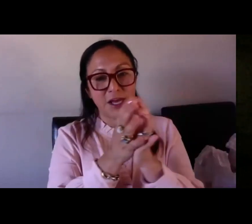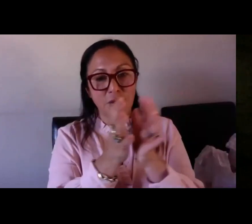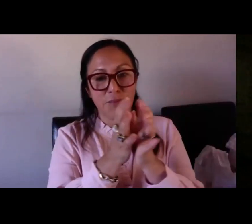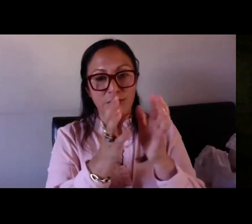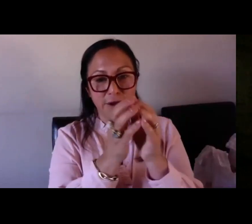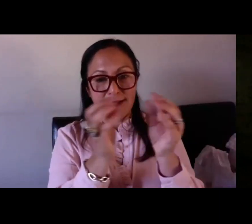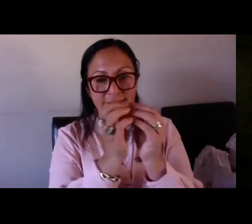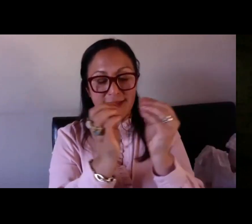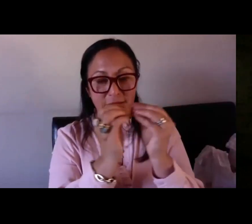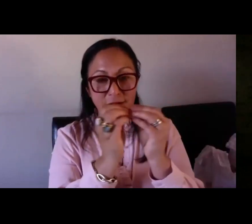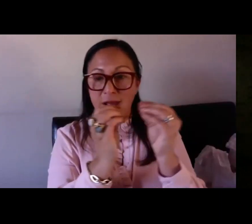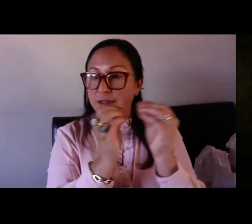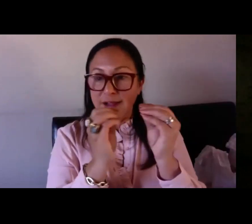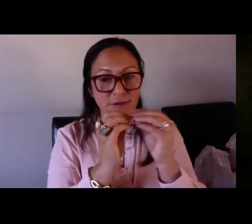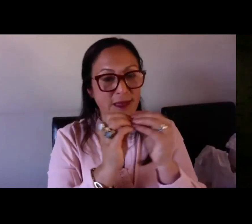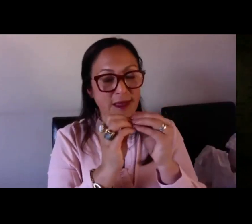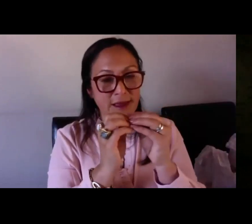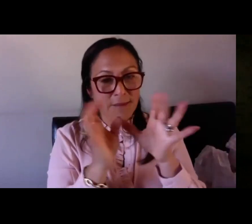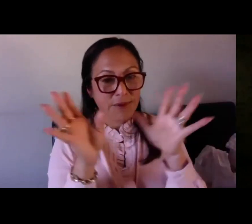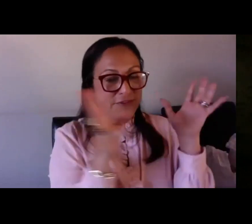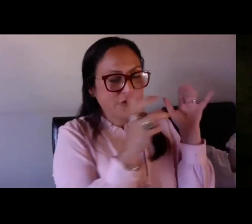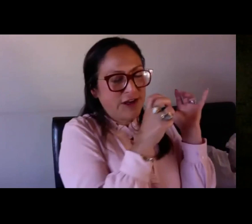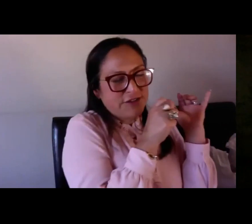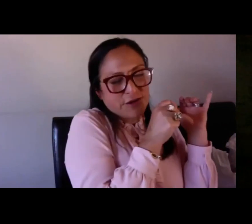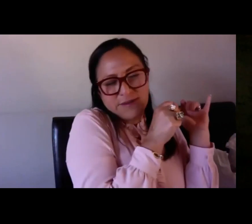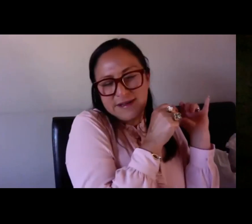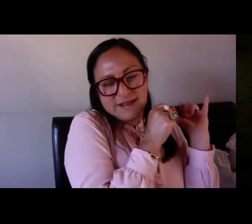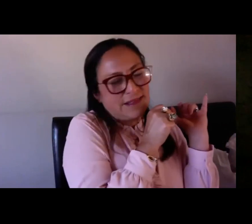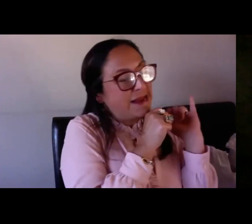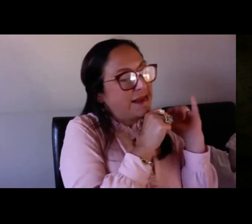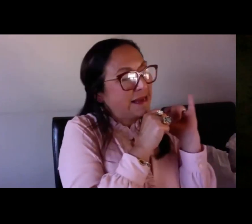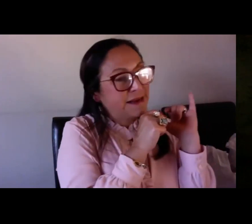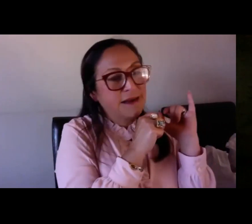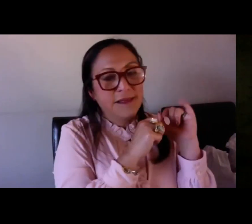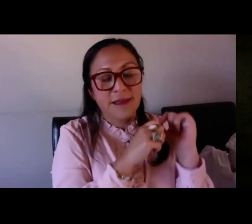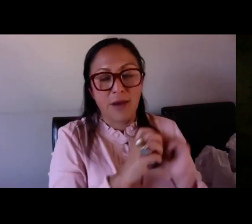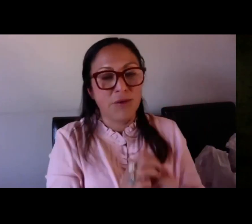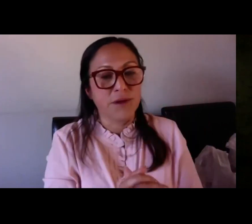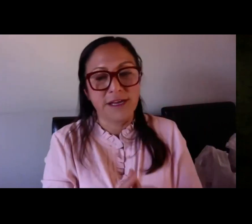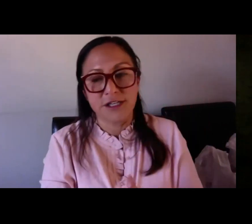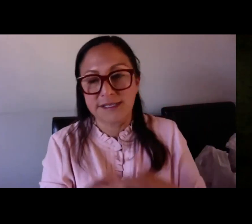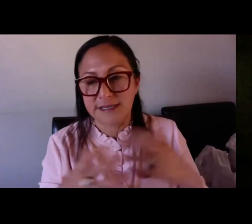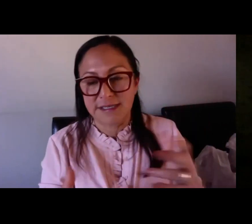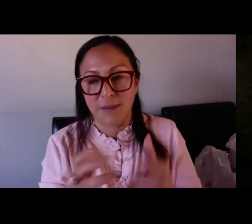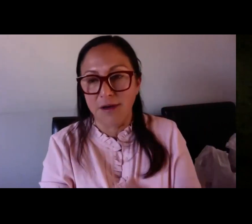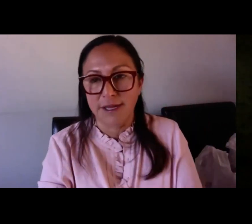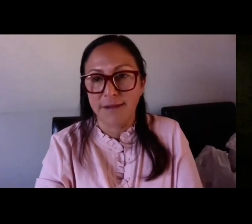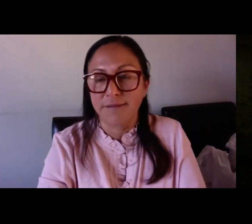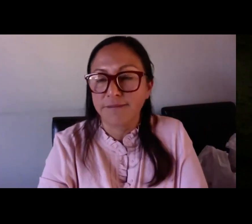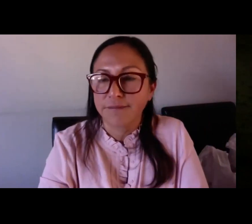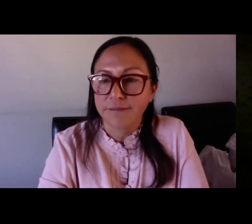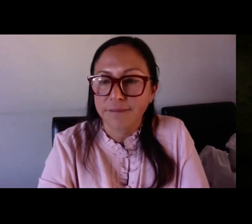let you put their hands together, that's okay. But if the child screams and doesn't like it, then I would really just stick to